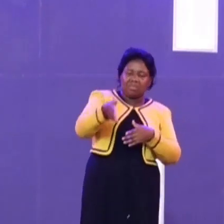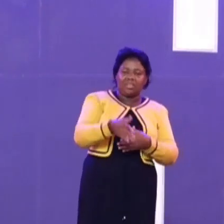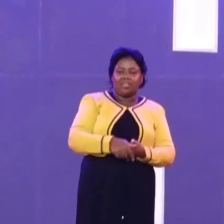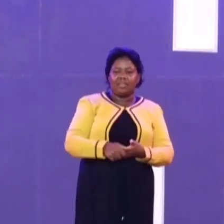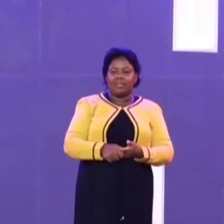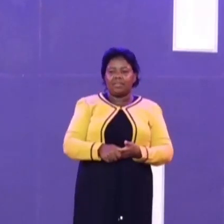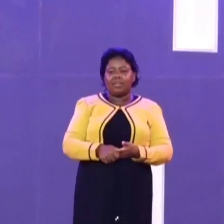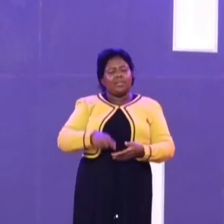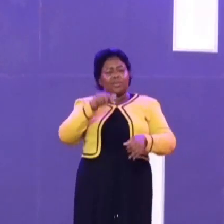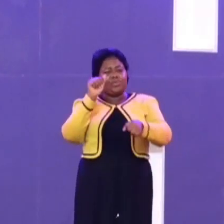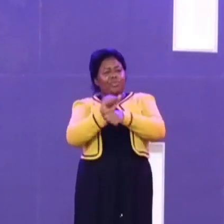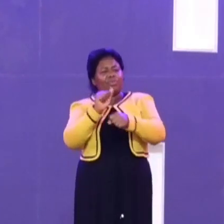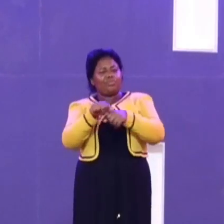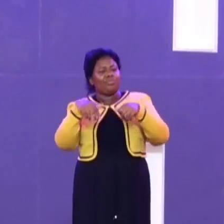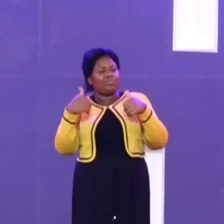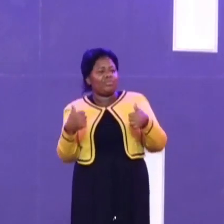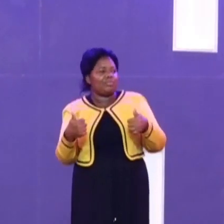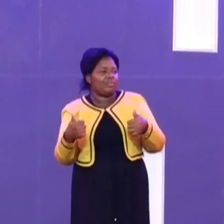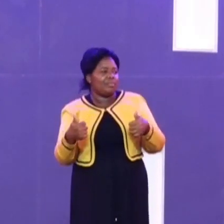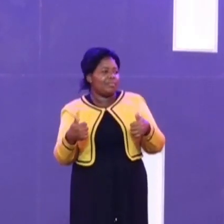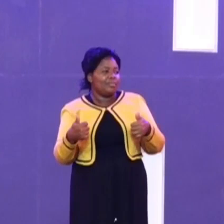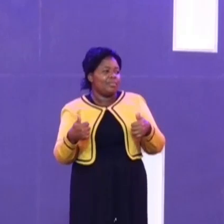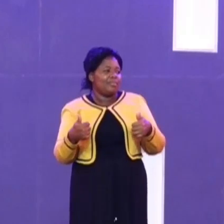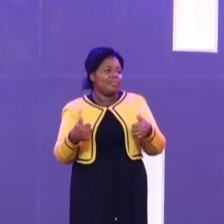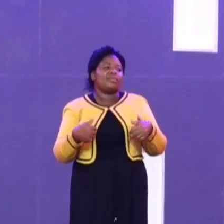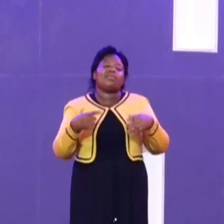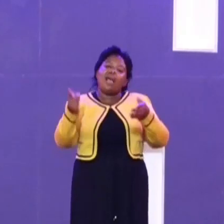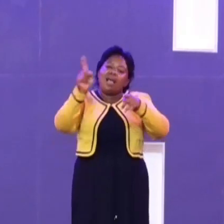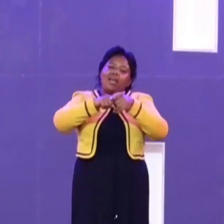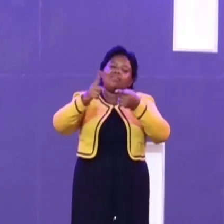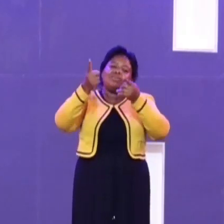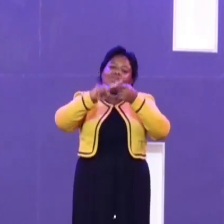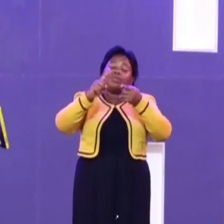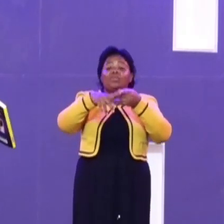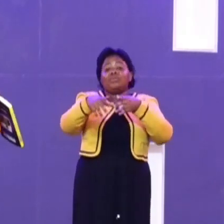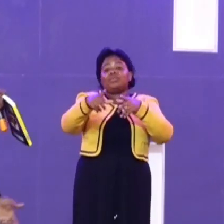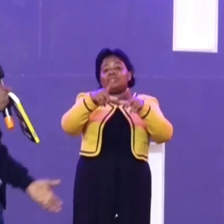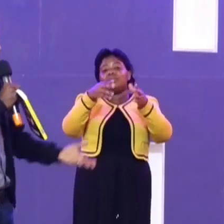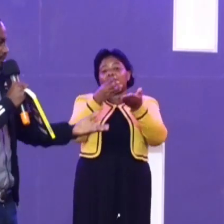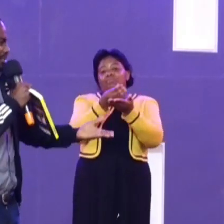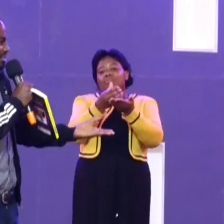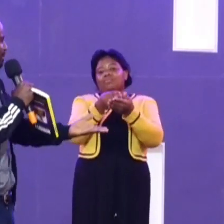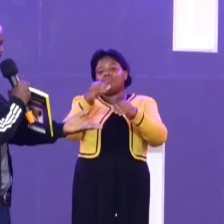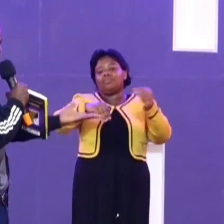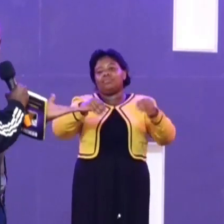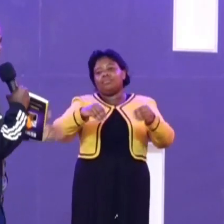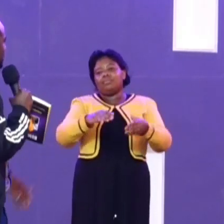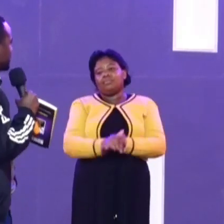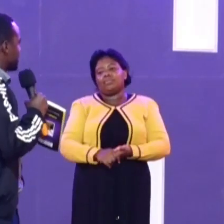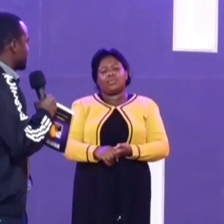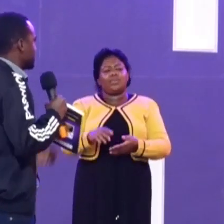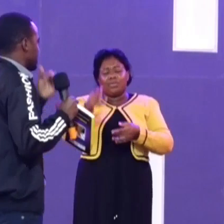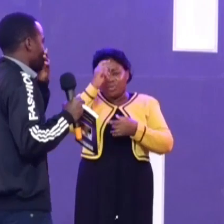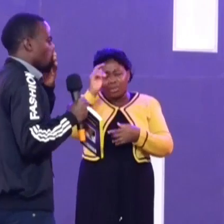back, I'll show you." Otukoze bulungi. You have done us so good. Mwongere ku basha. Please increase on the envelope. Abafutaka ngete mugashiza mu kitiibwa.